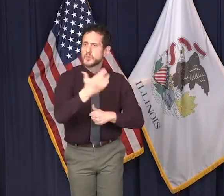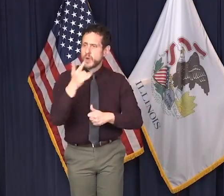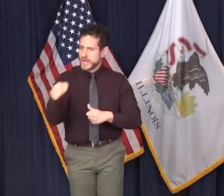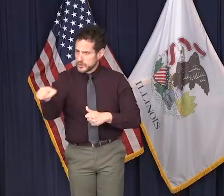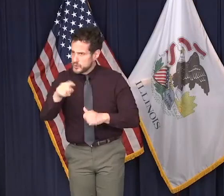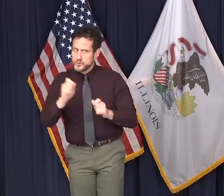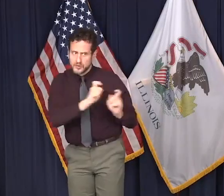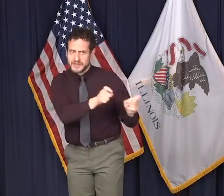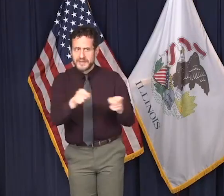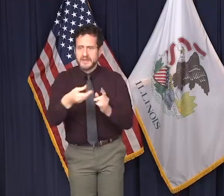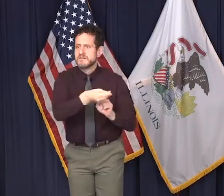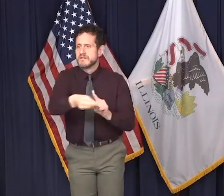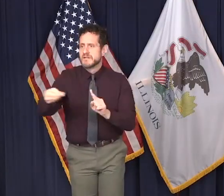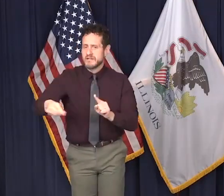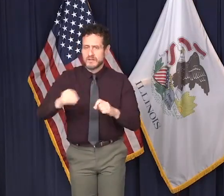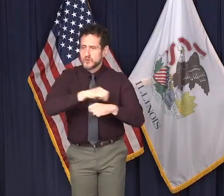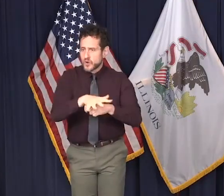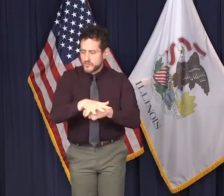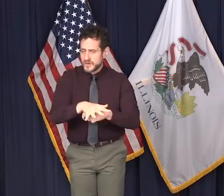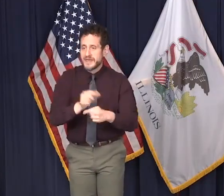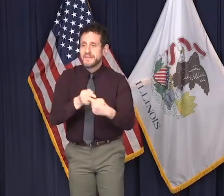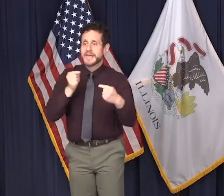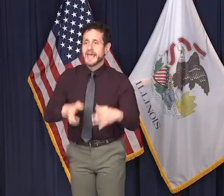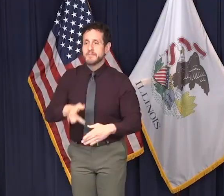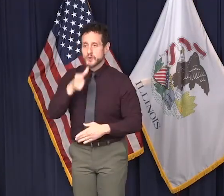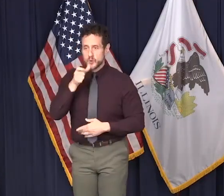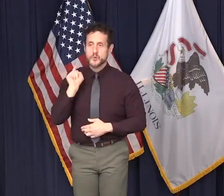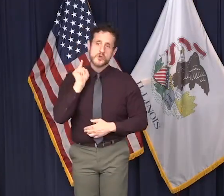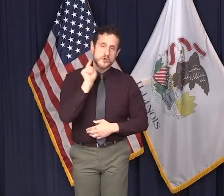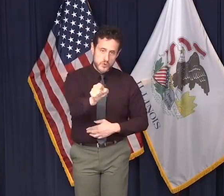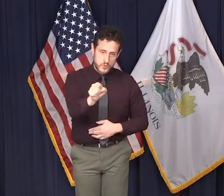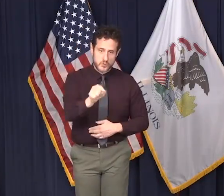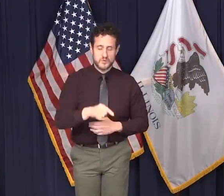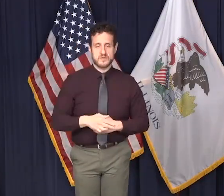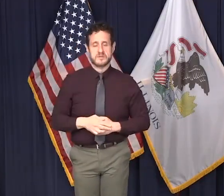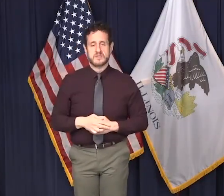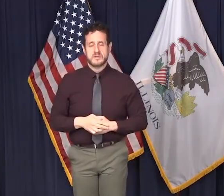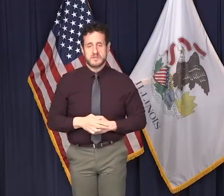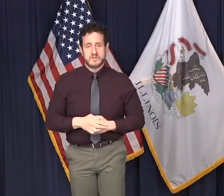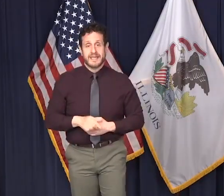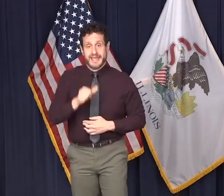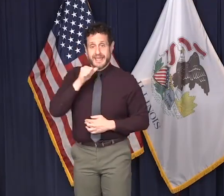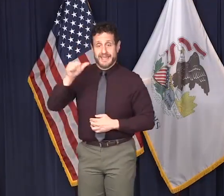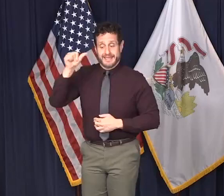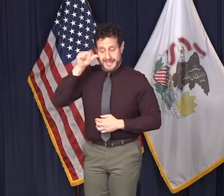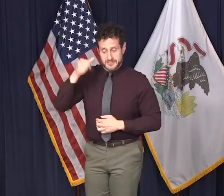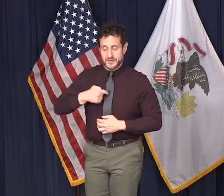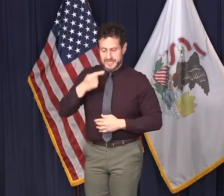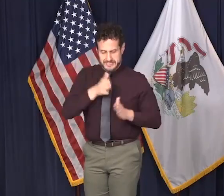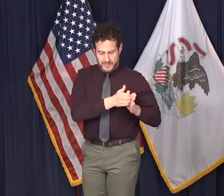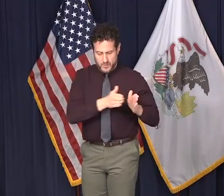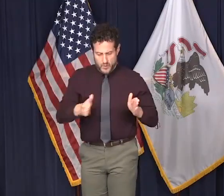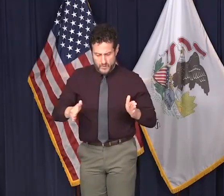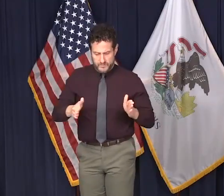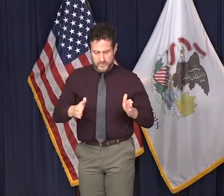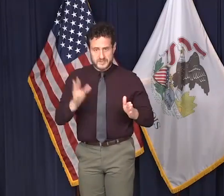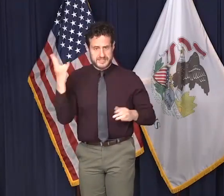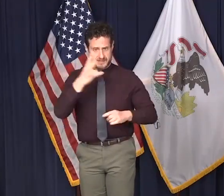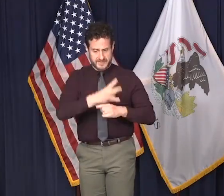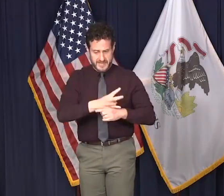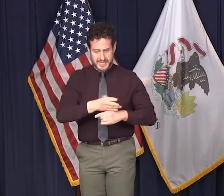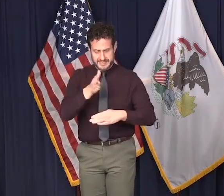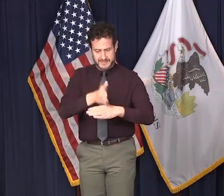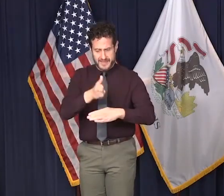Yesterday in the Metro East region, I sounded the alarm on the region's 7.1% rolling 7-day average positivity